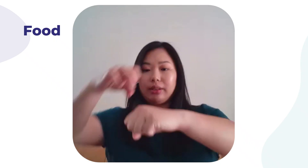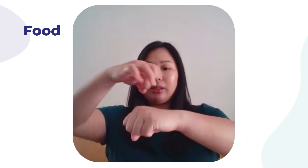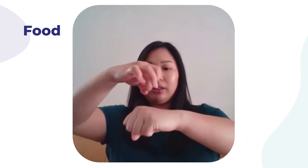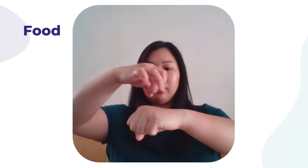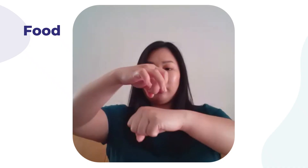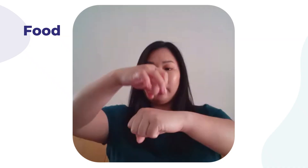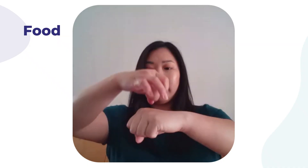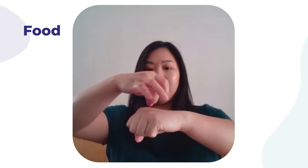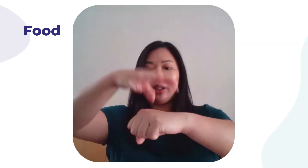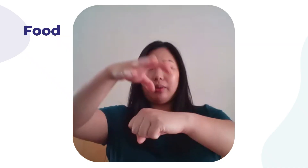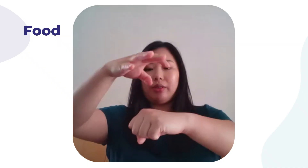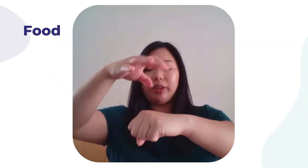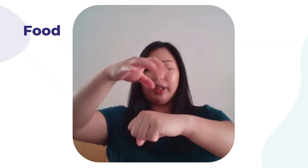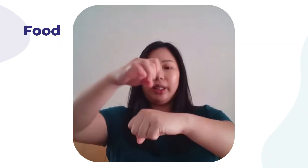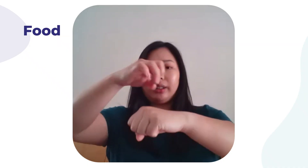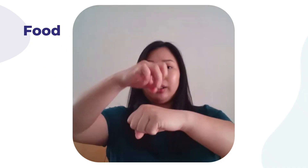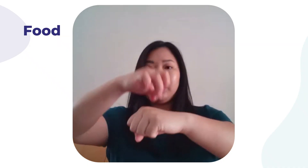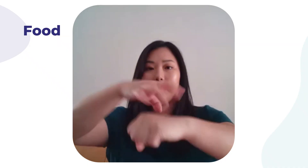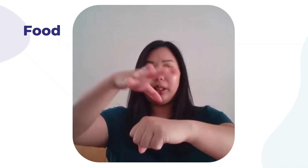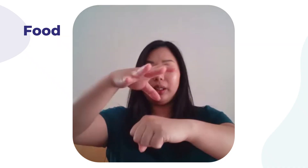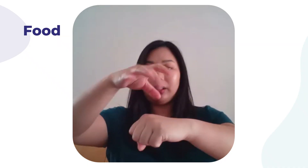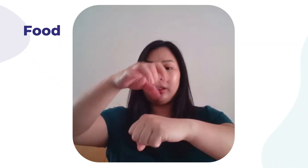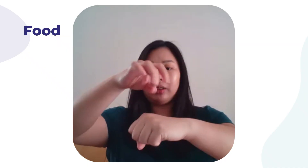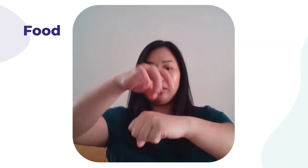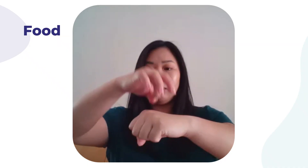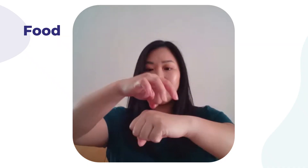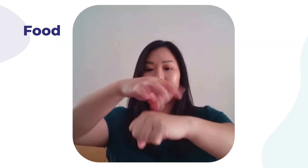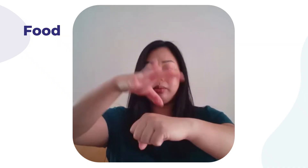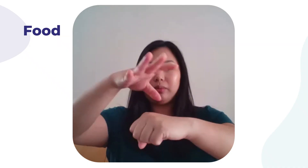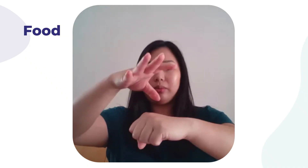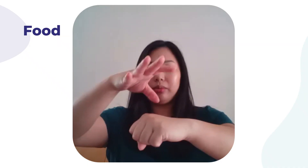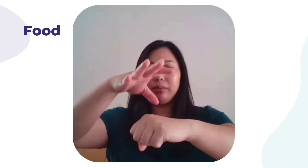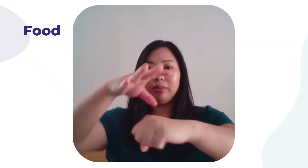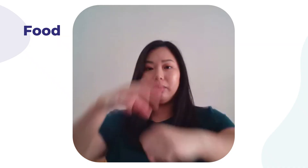Melon, flick the top of your hand, melon.